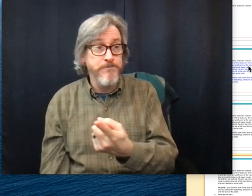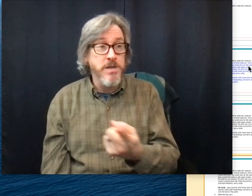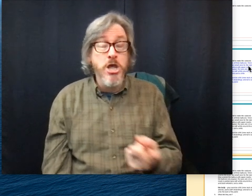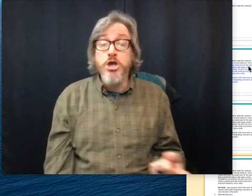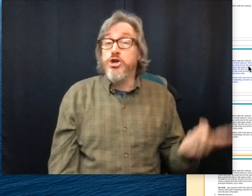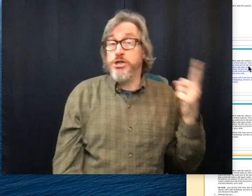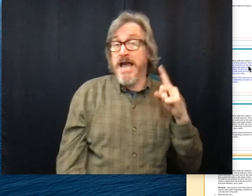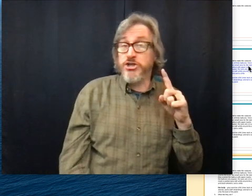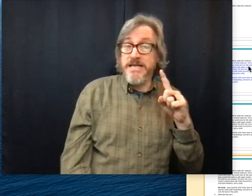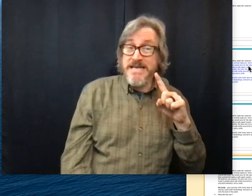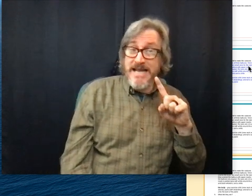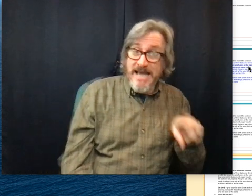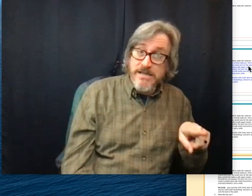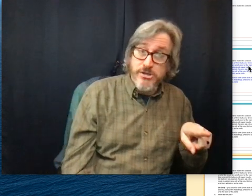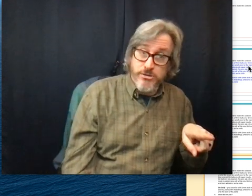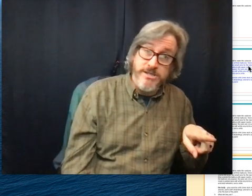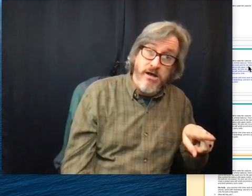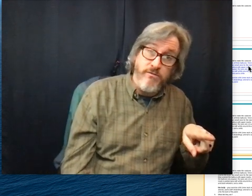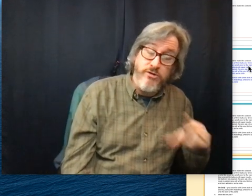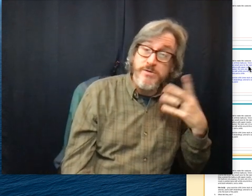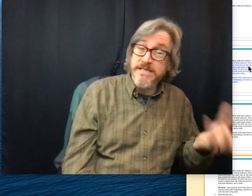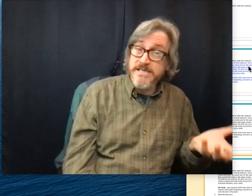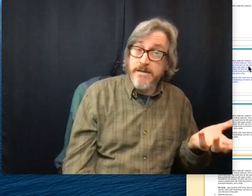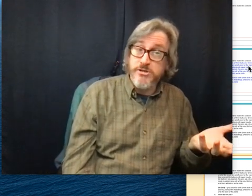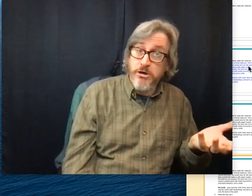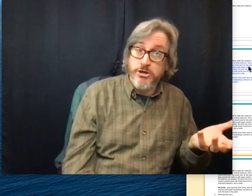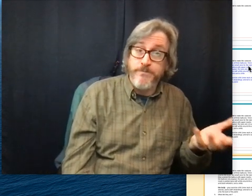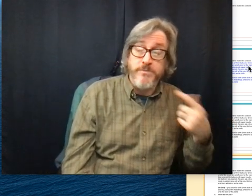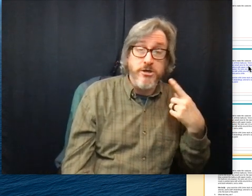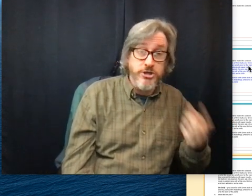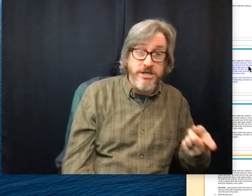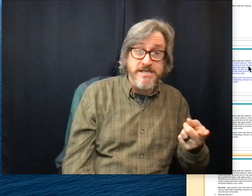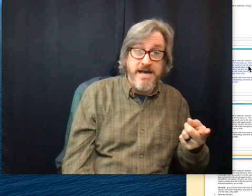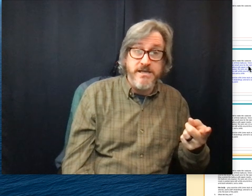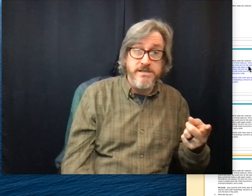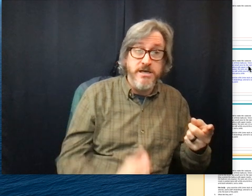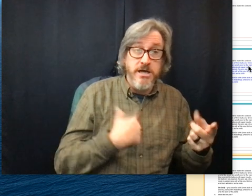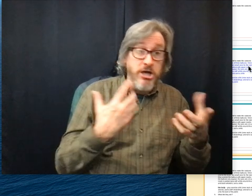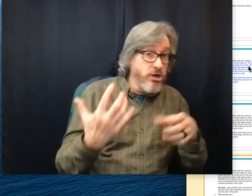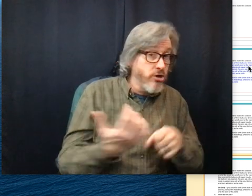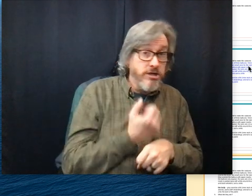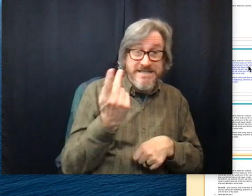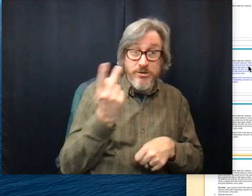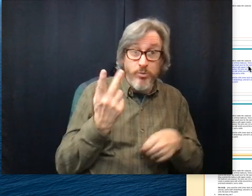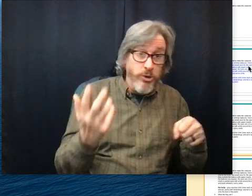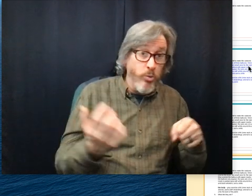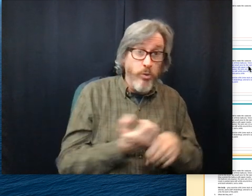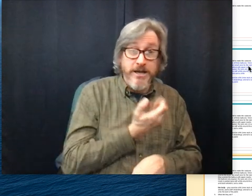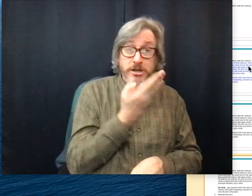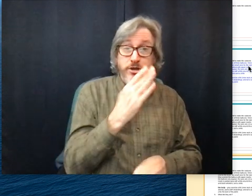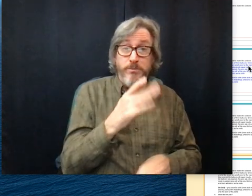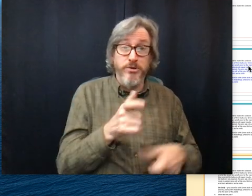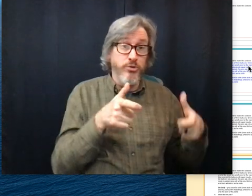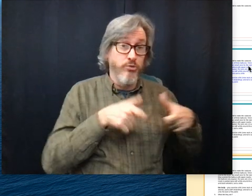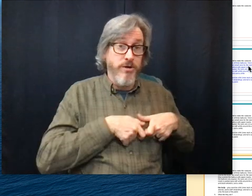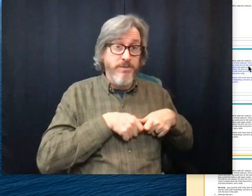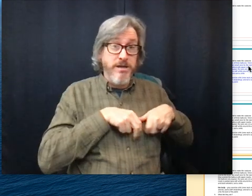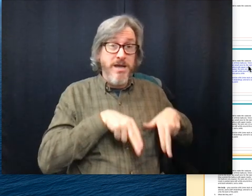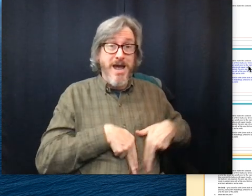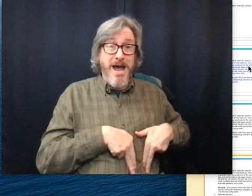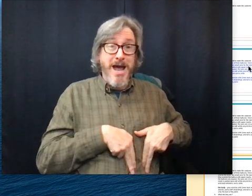asks, she actually negates herself using the same structure. She says, did we win the